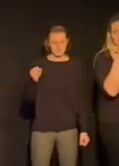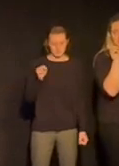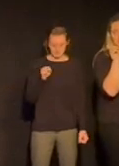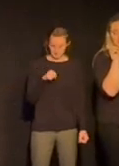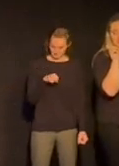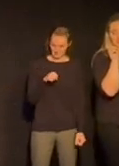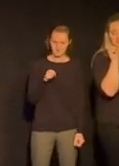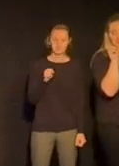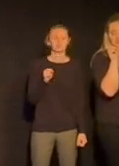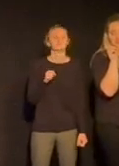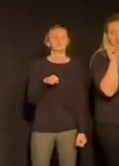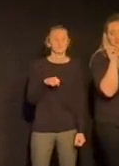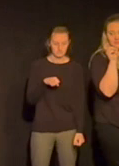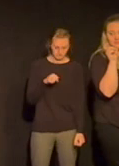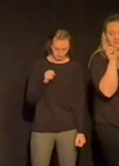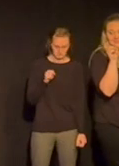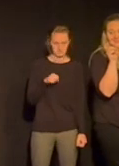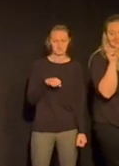tell.